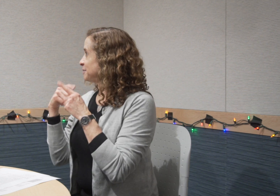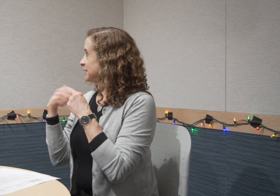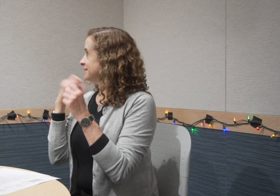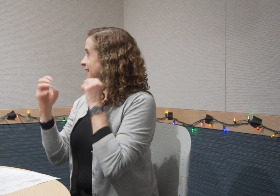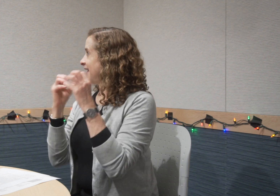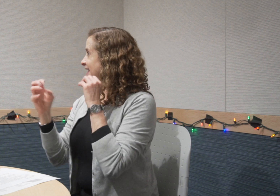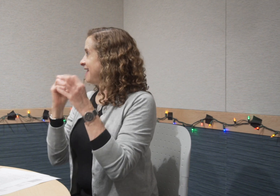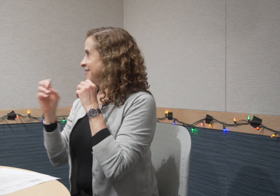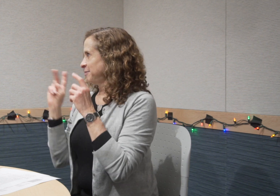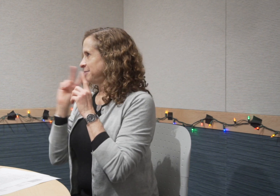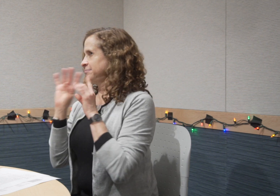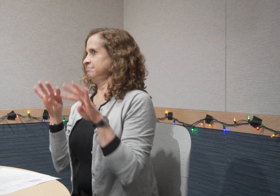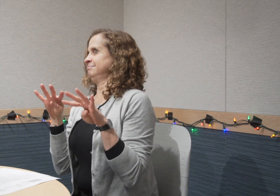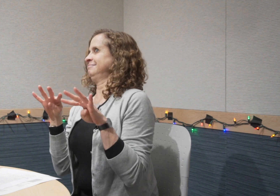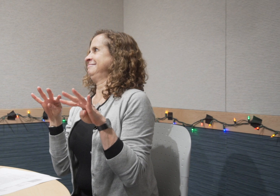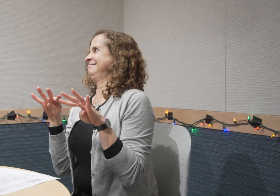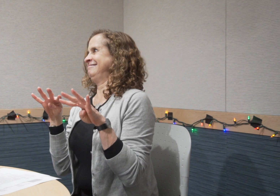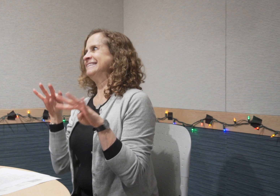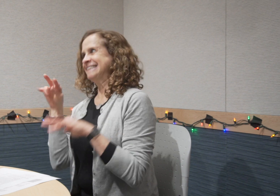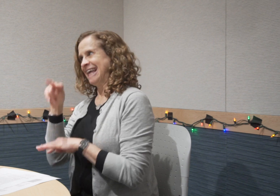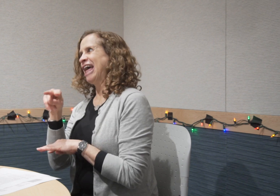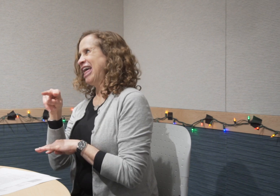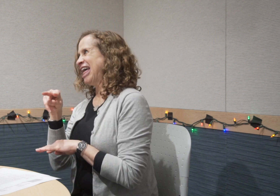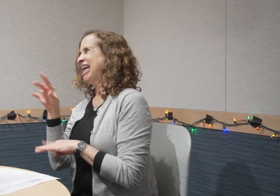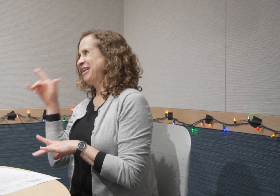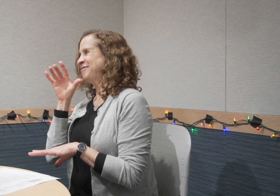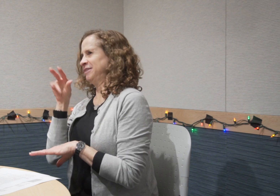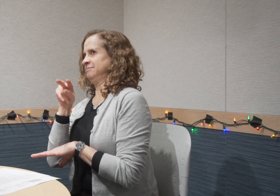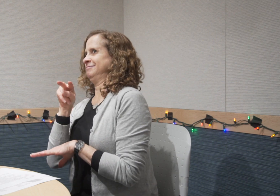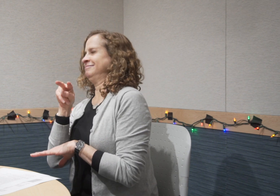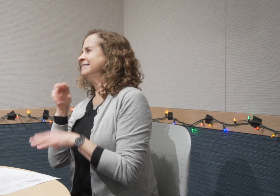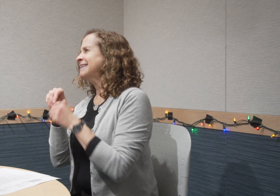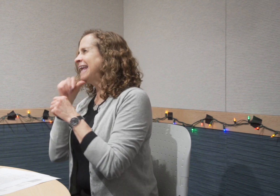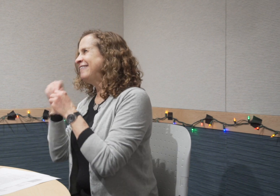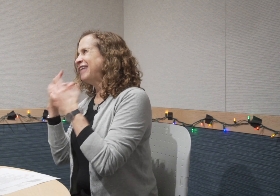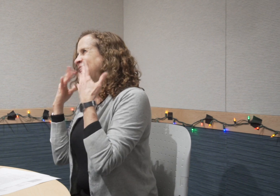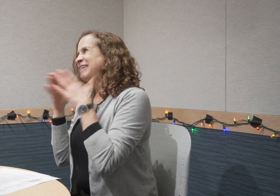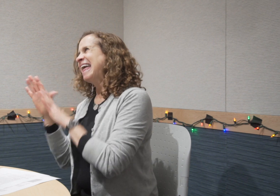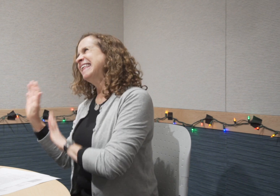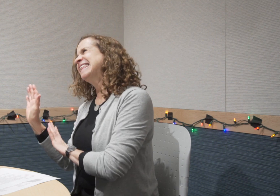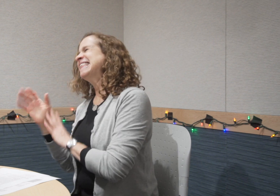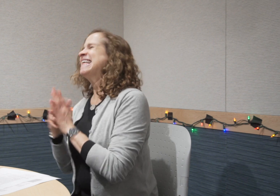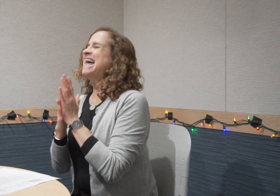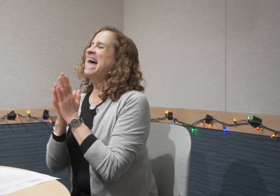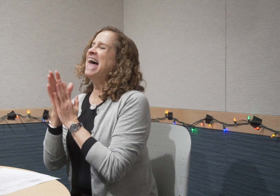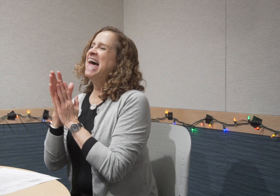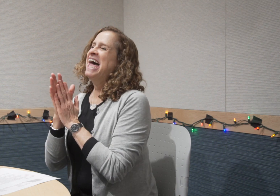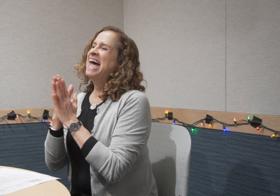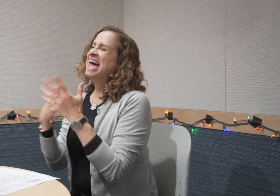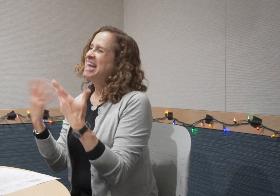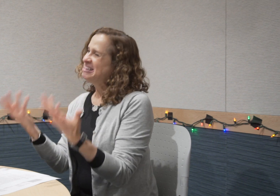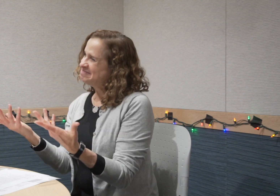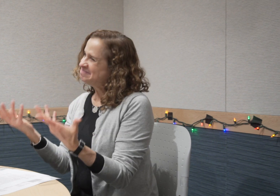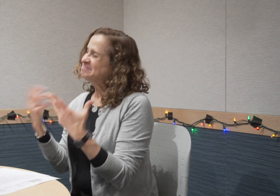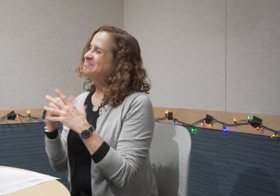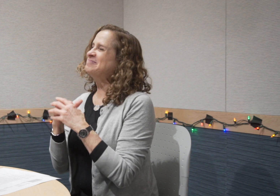more ignorance. Yeah. So when we signed in public, people did stare at us. Not in a friendly way.